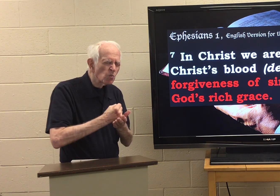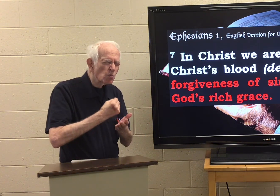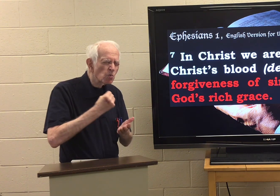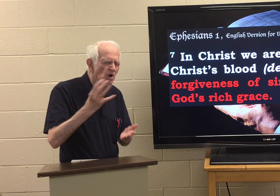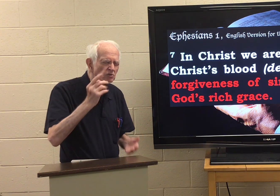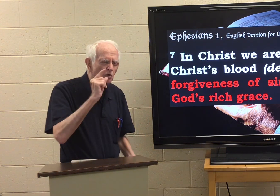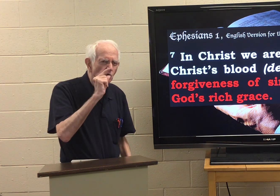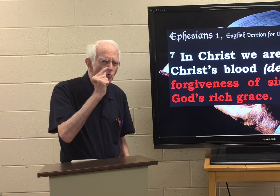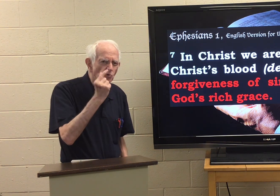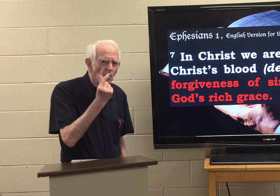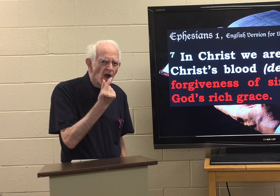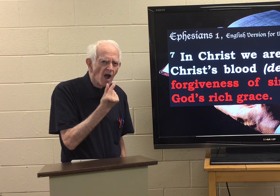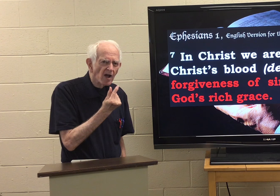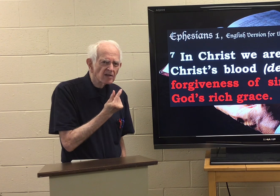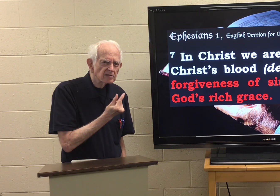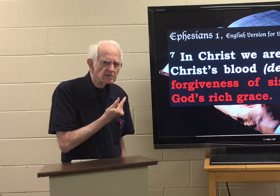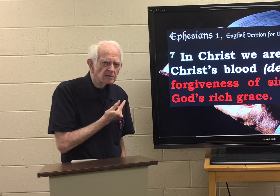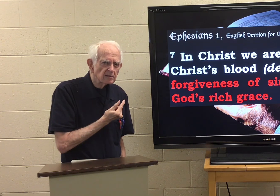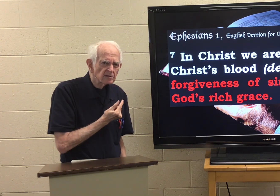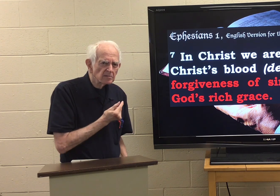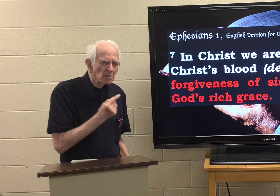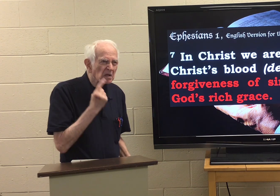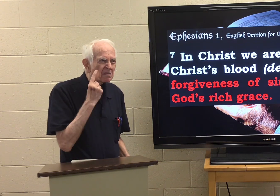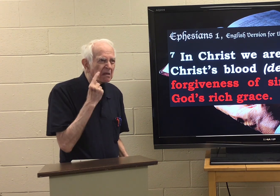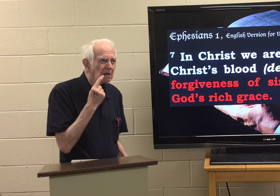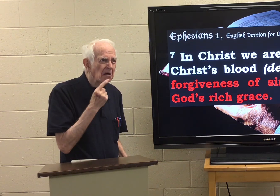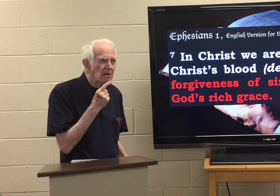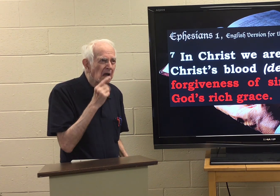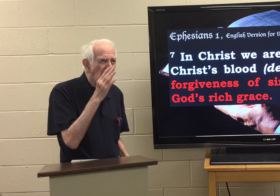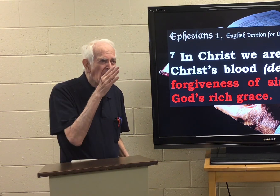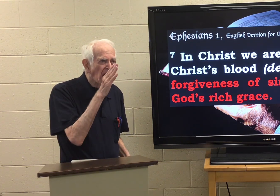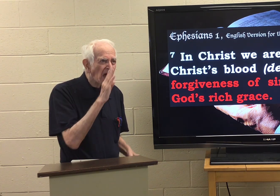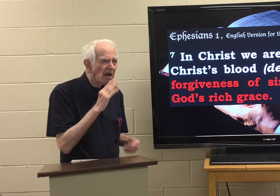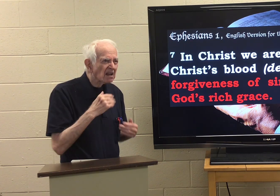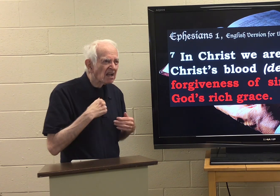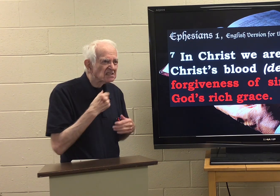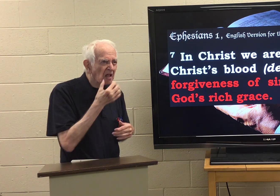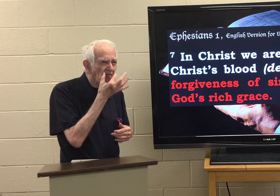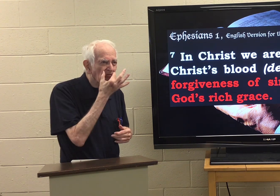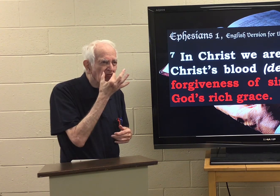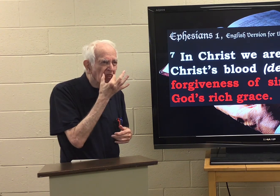God's rich grace. Some people think that God